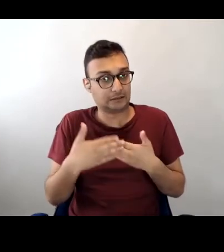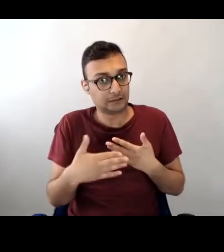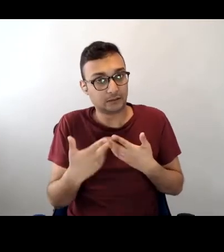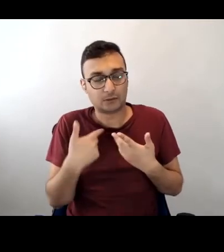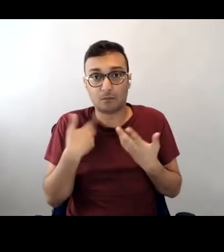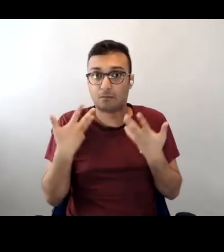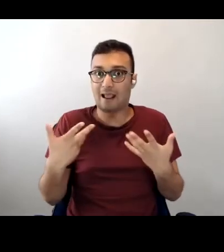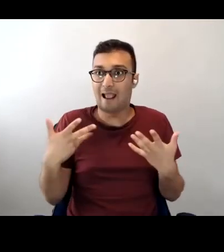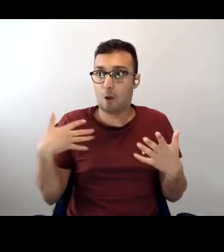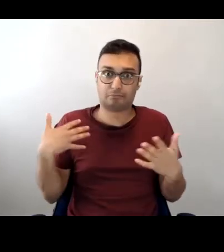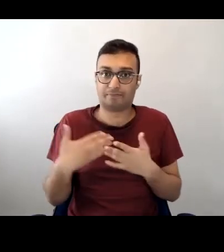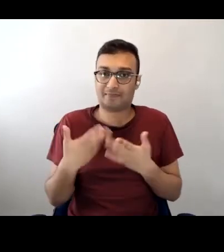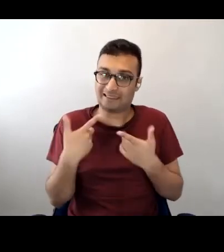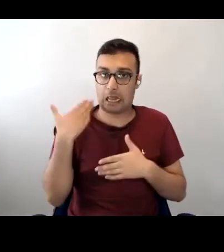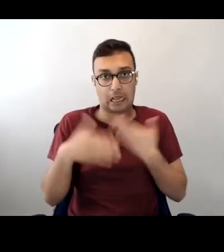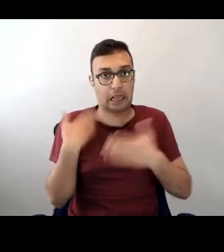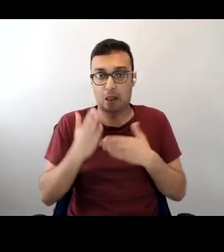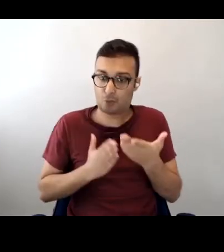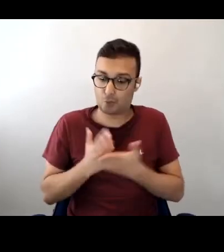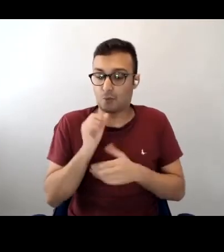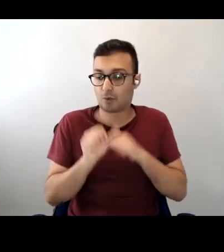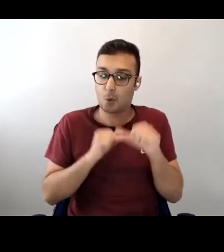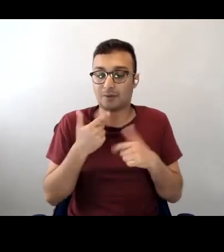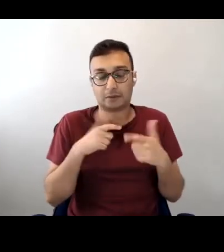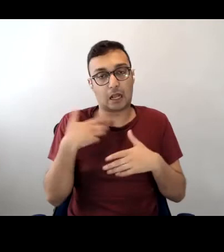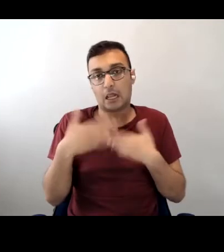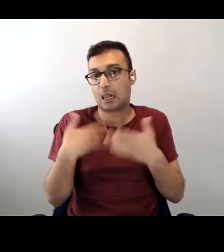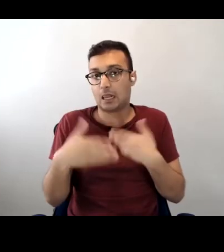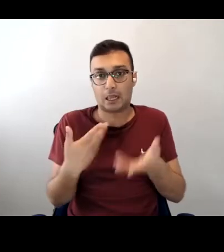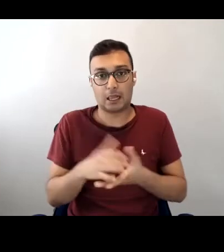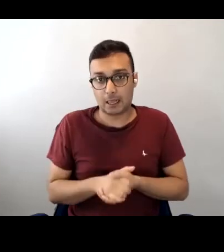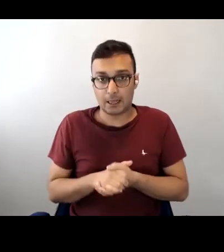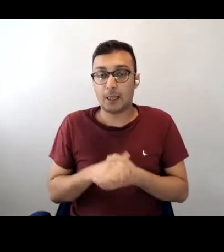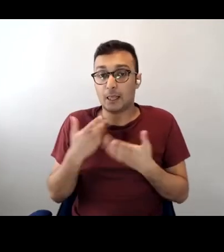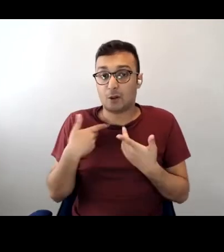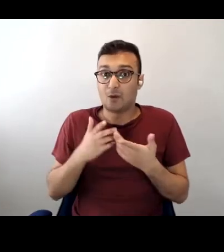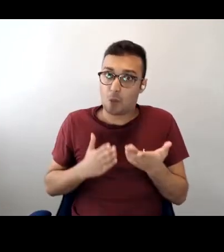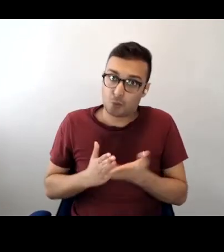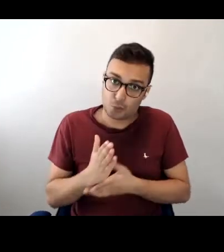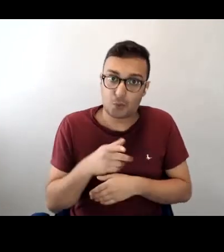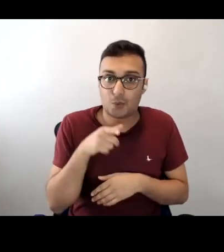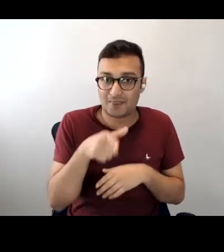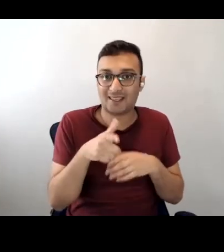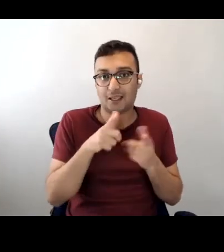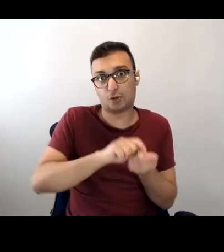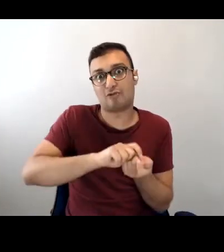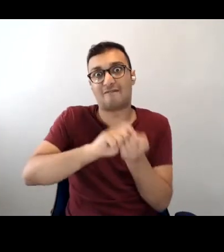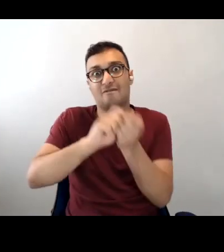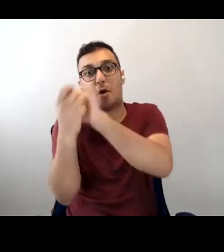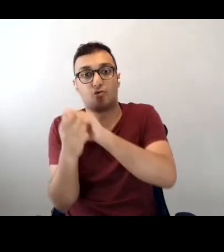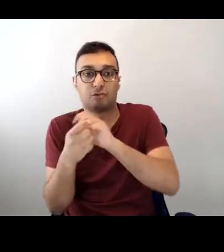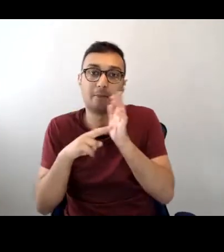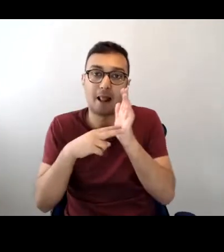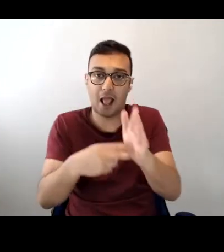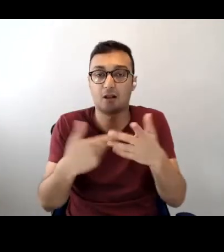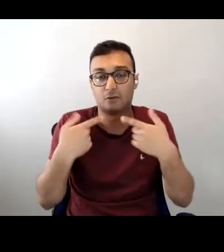under endorsement of the National Health Sector Transformation Plan. So as a ministry, we have